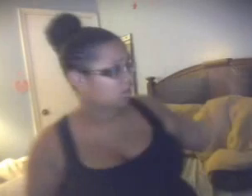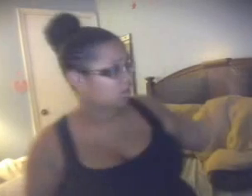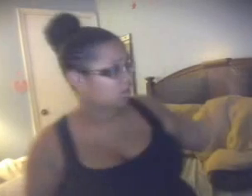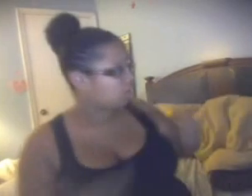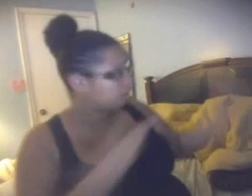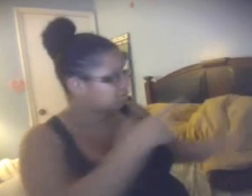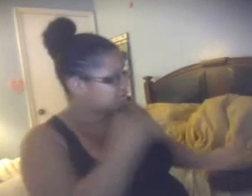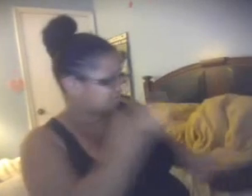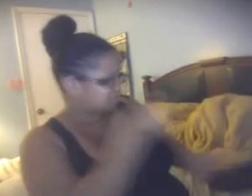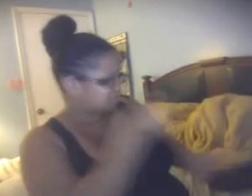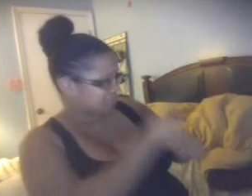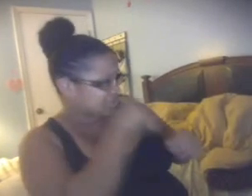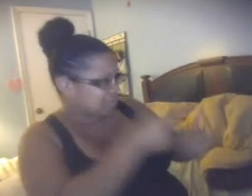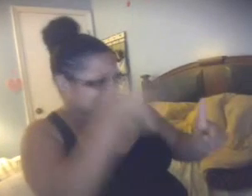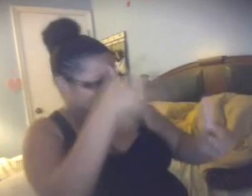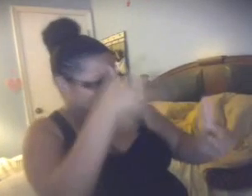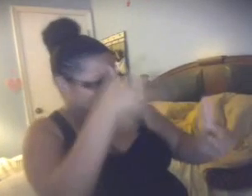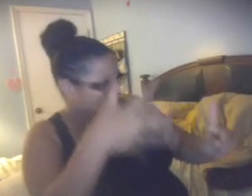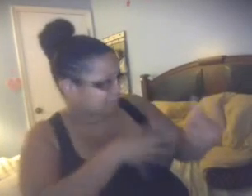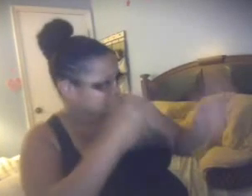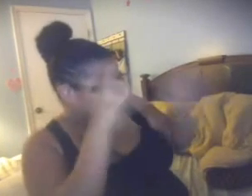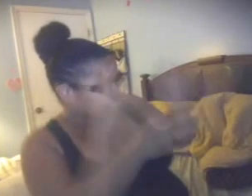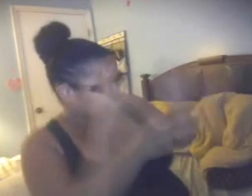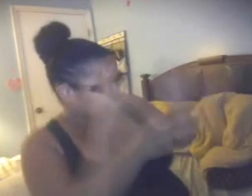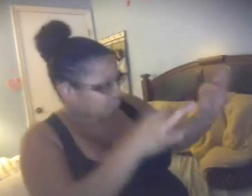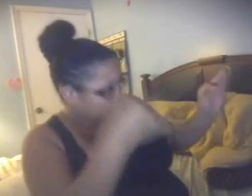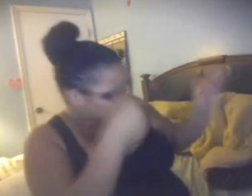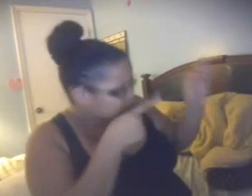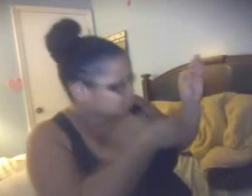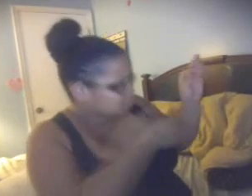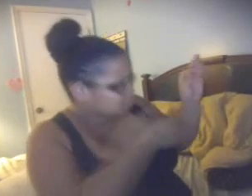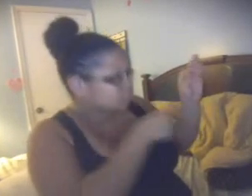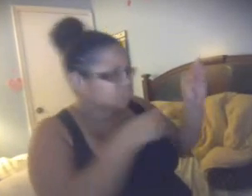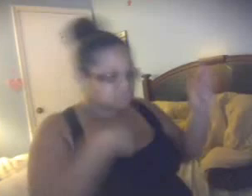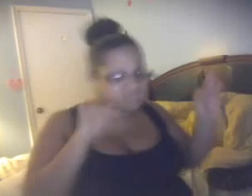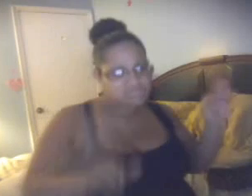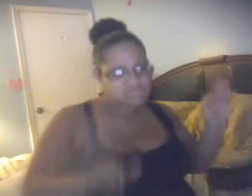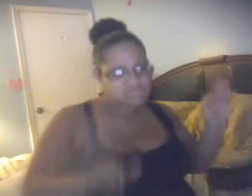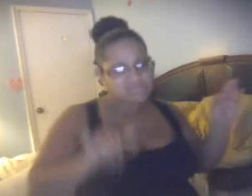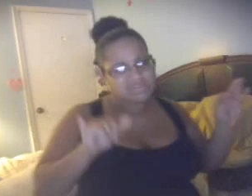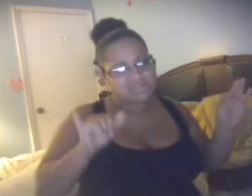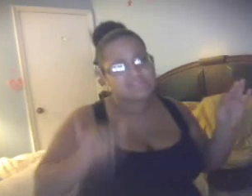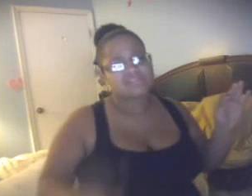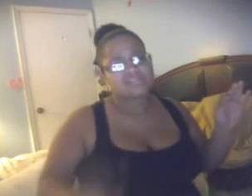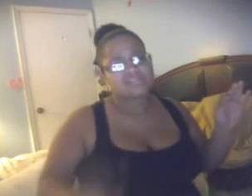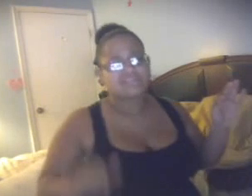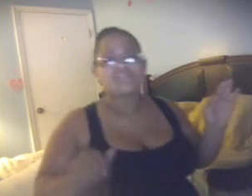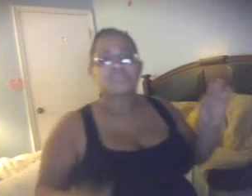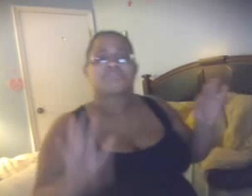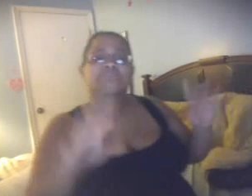and daddy always told me make sure he's right. I